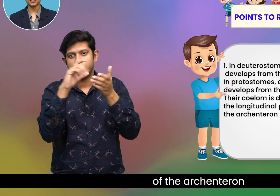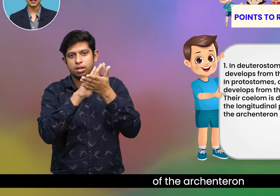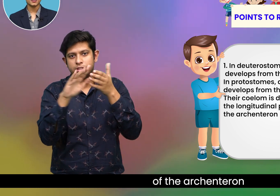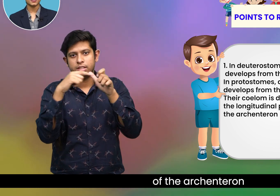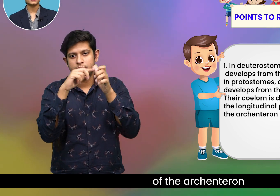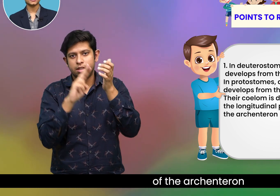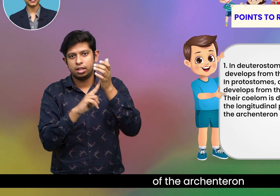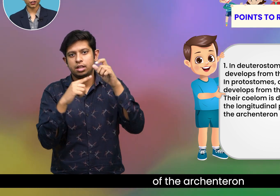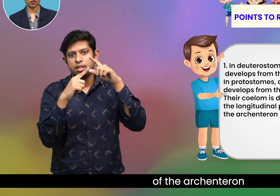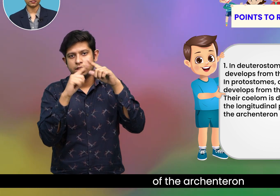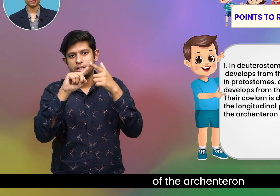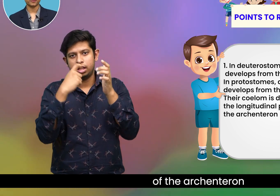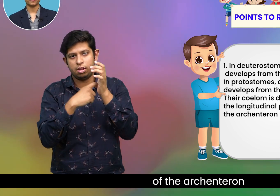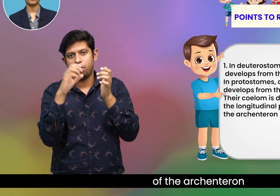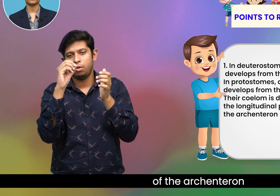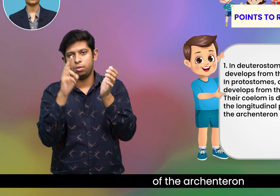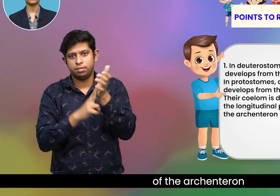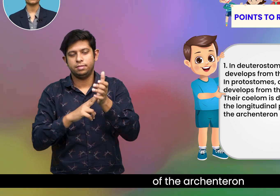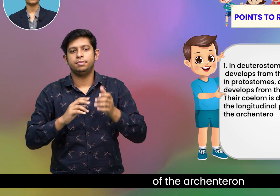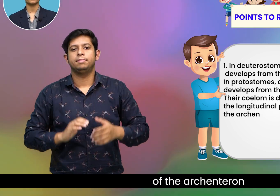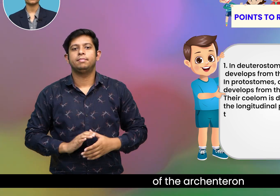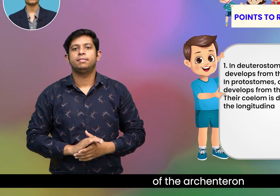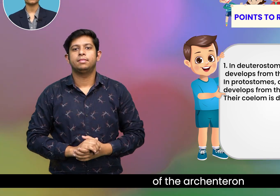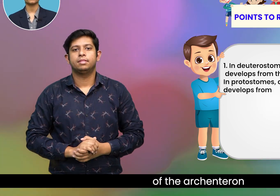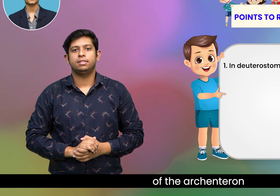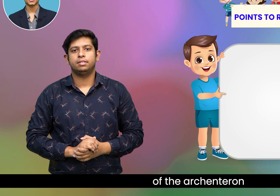of the archenteron.